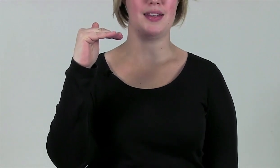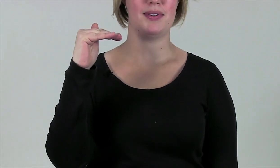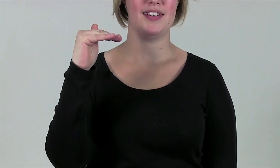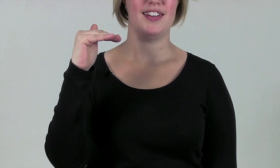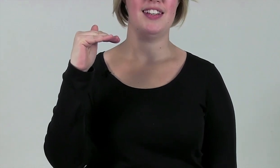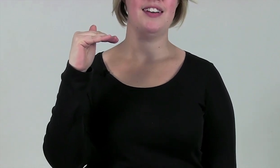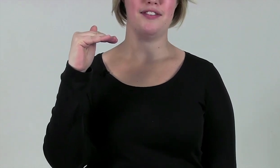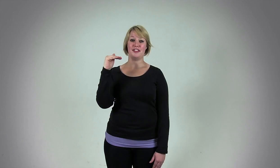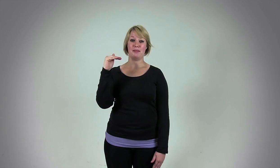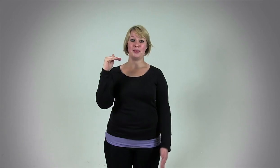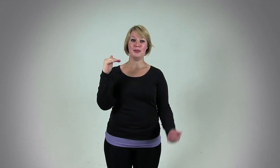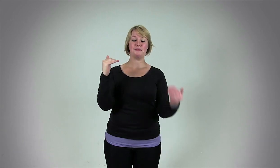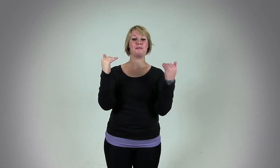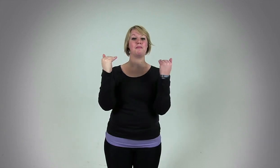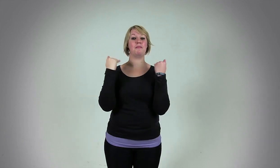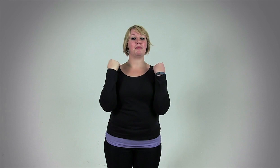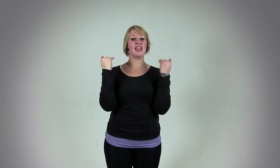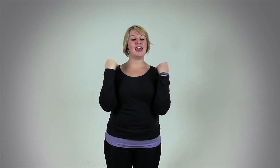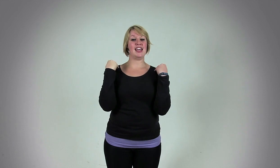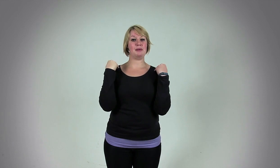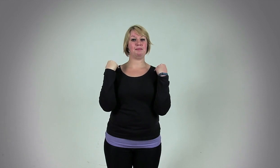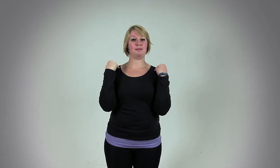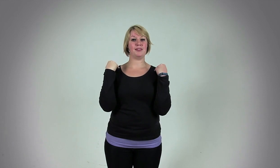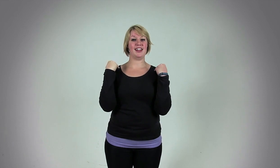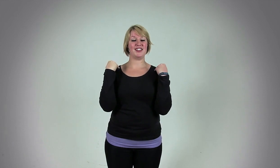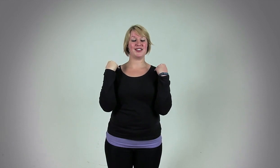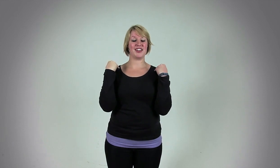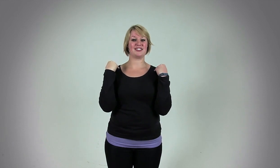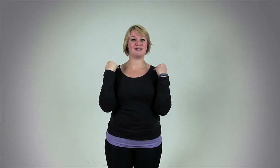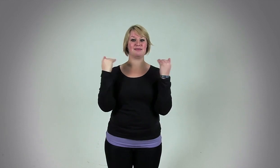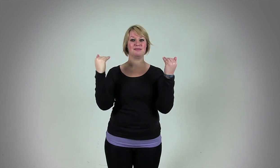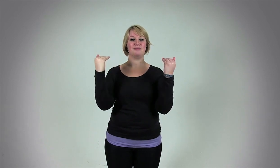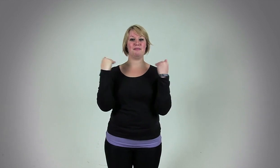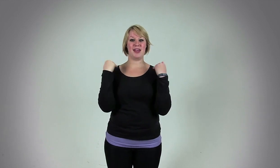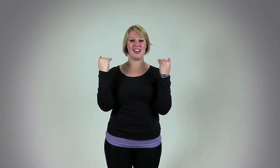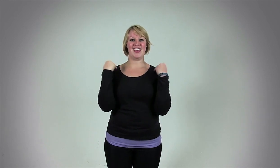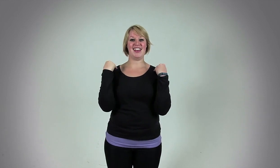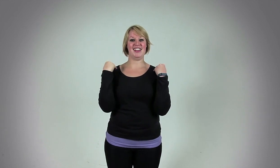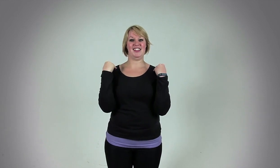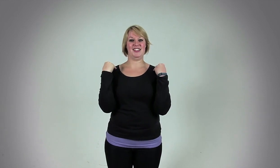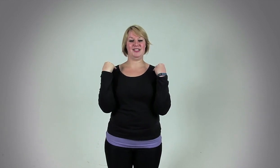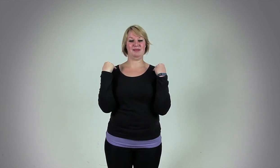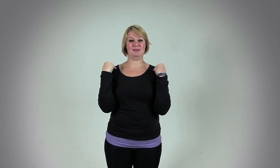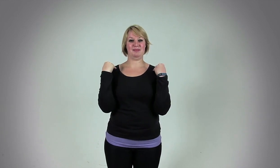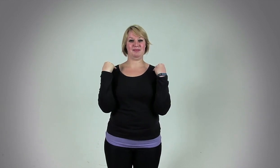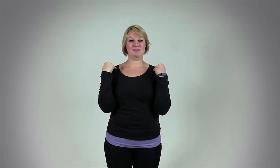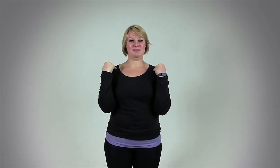fingertips. For example, PE. Now it's your turn. PE.